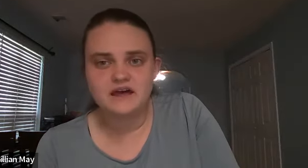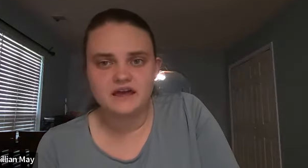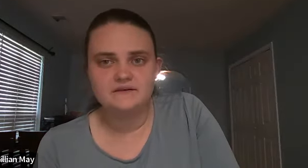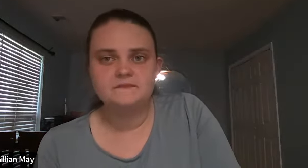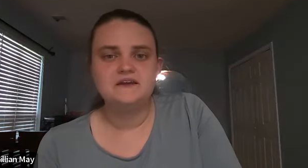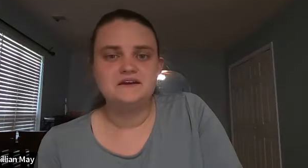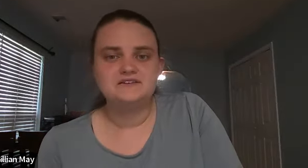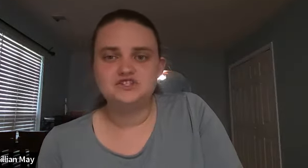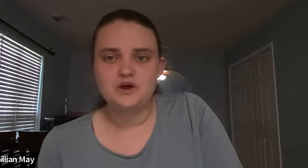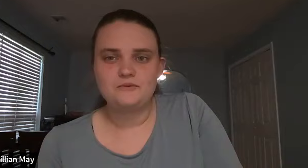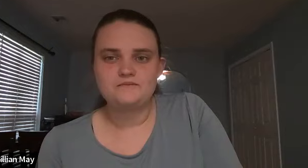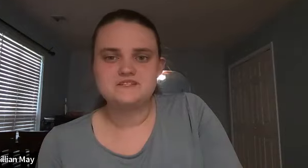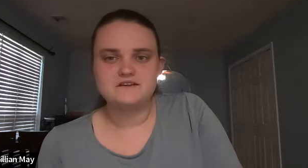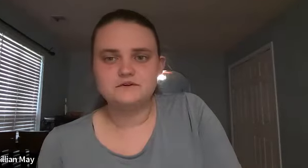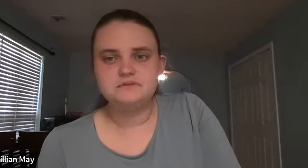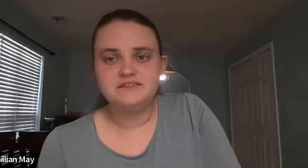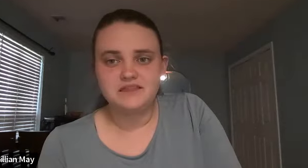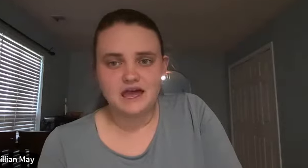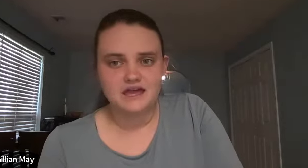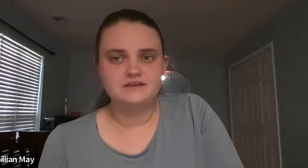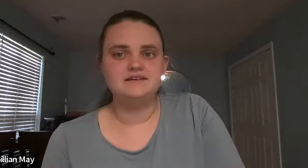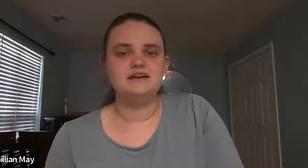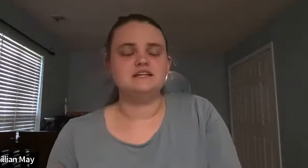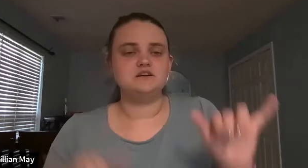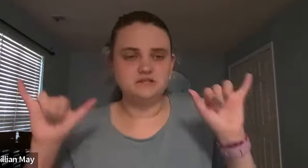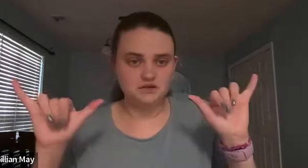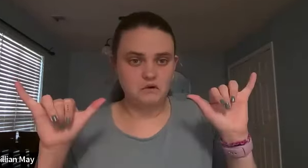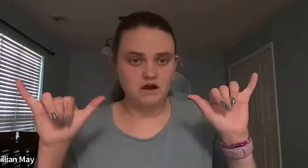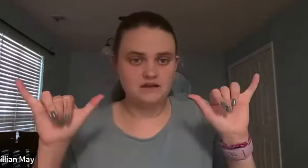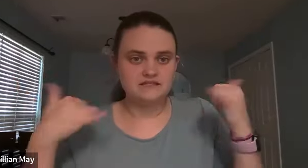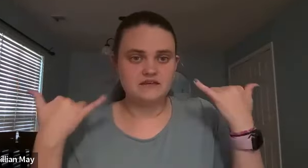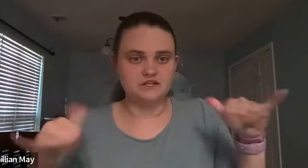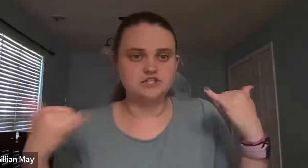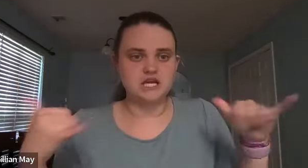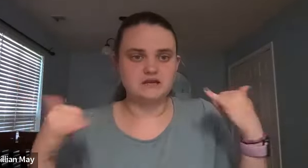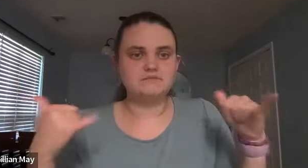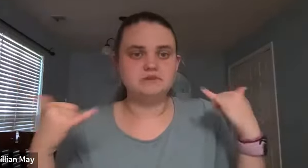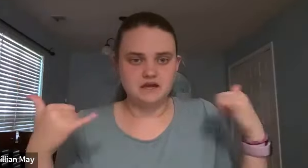play. So the sign for play is going to be 2 Y's, and then you shake it, play.